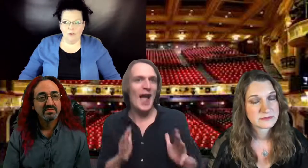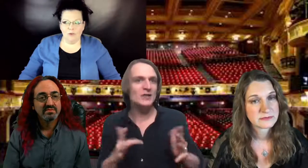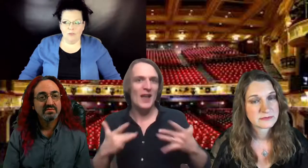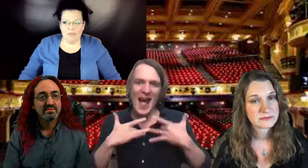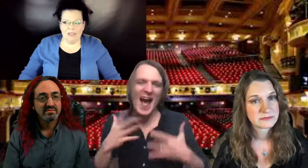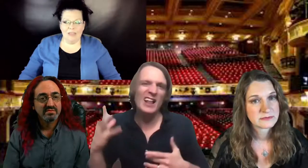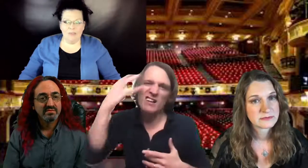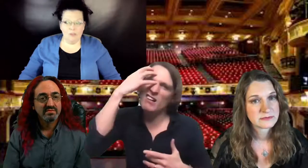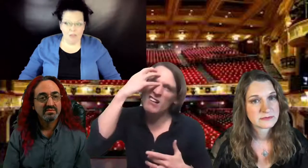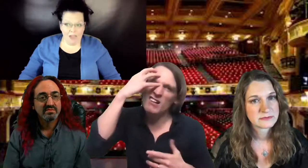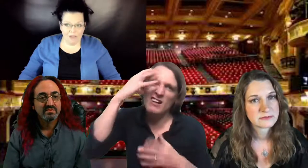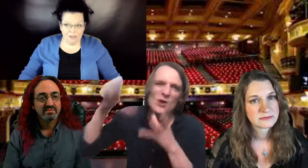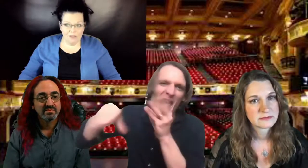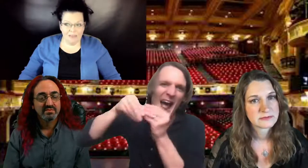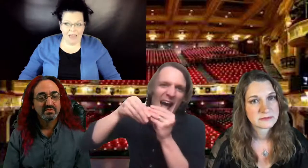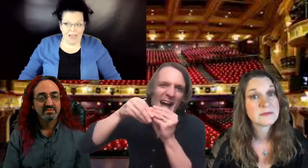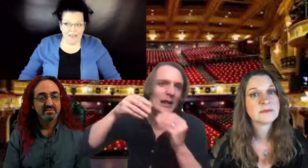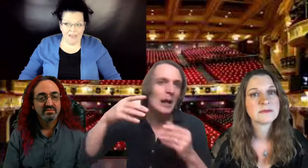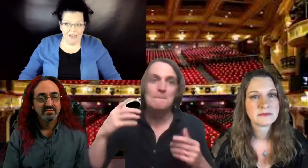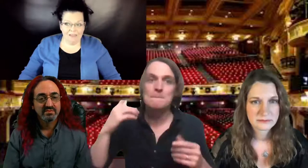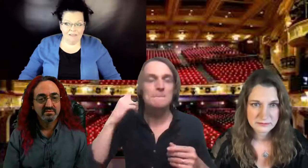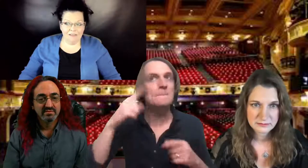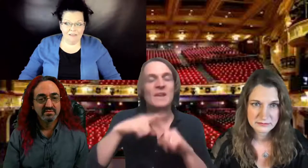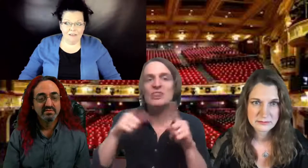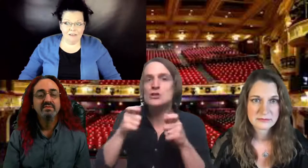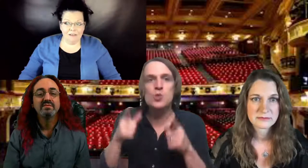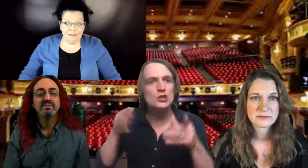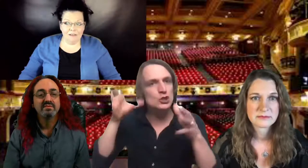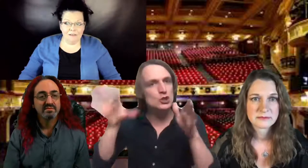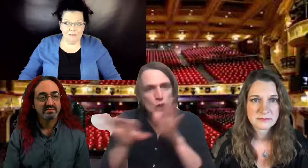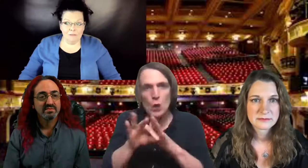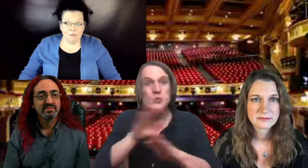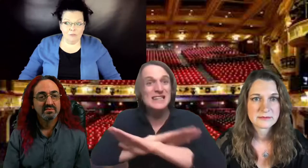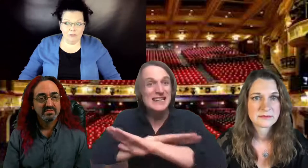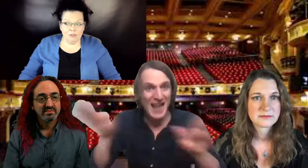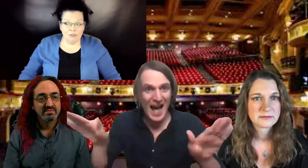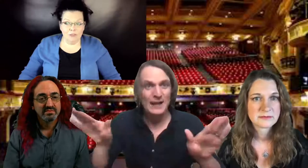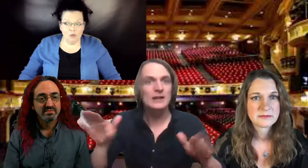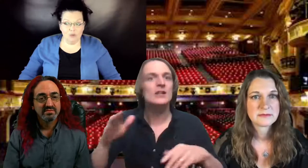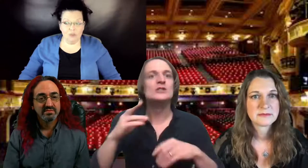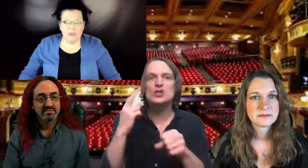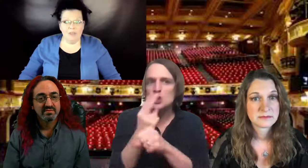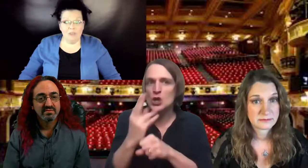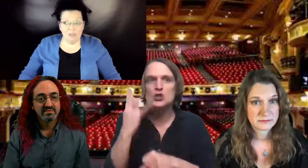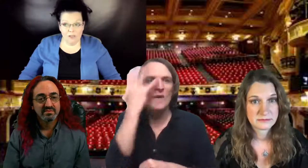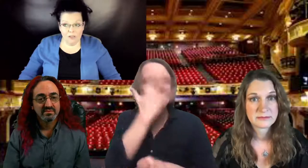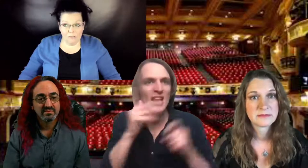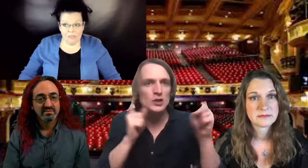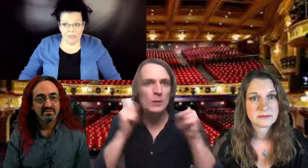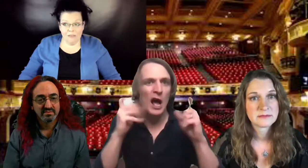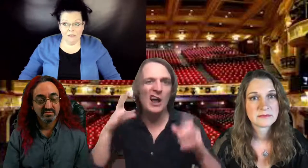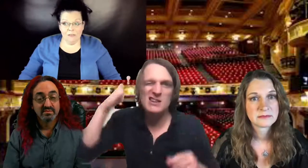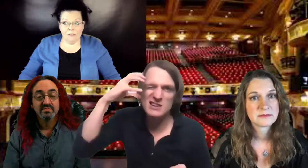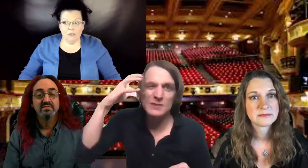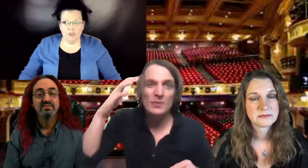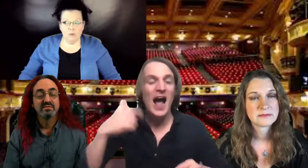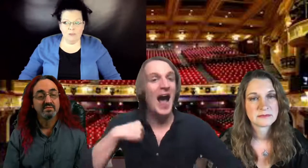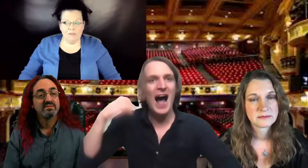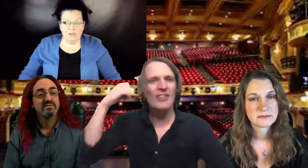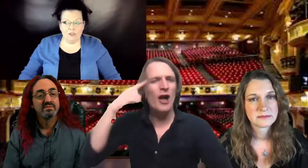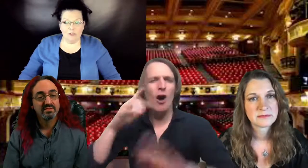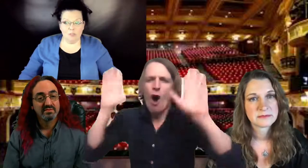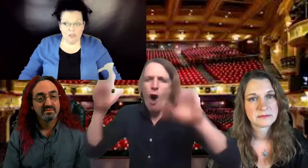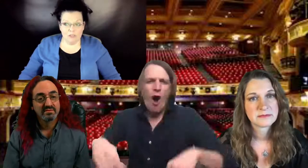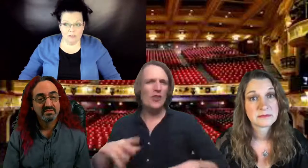So they did have another actor and they added that. But the director chose to have nothing on me to show